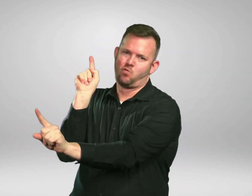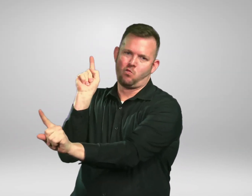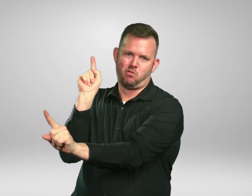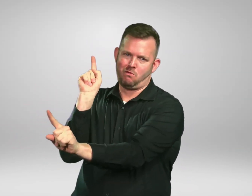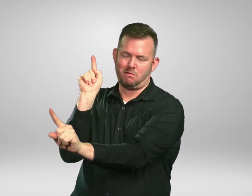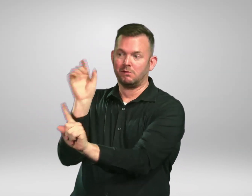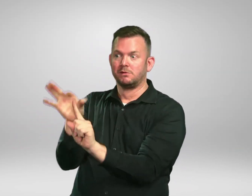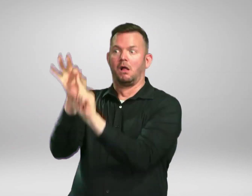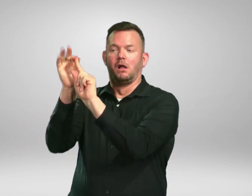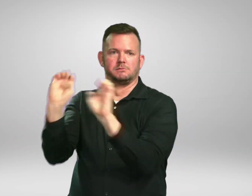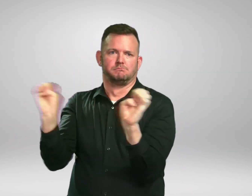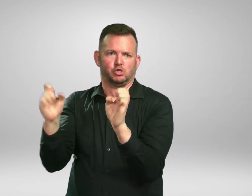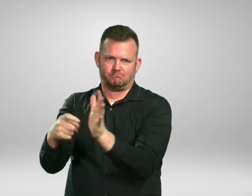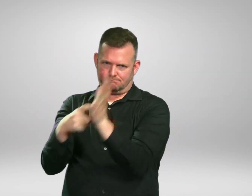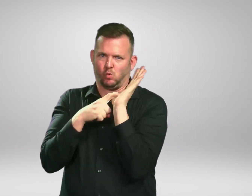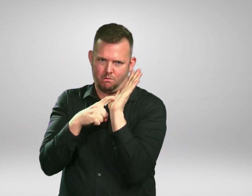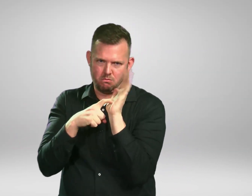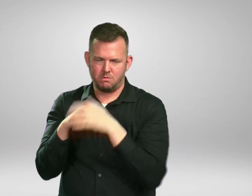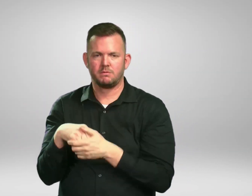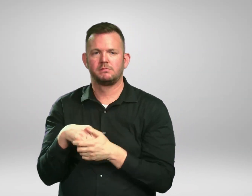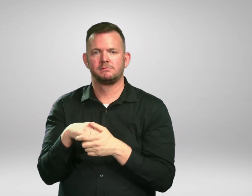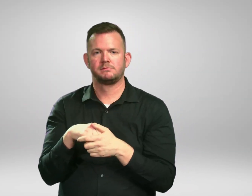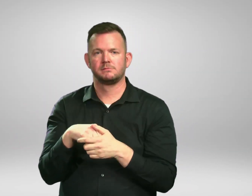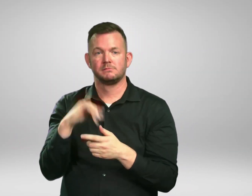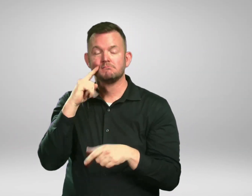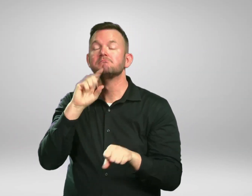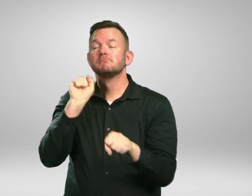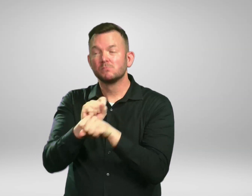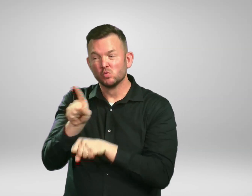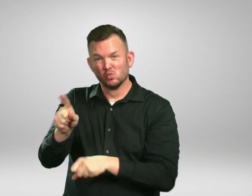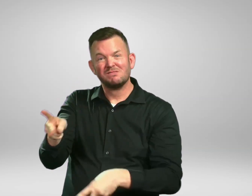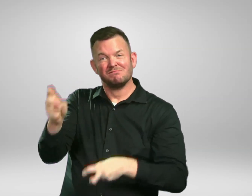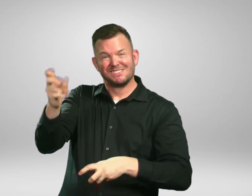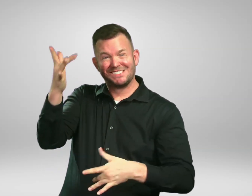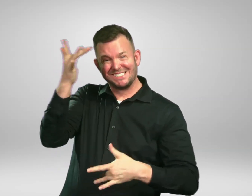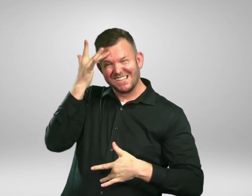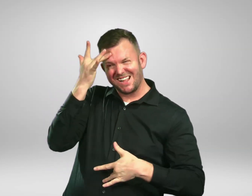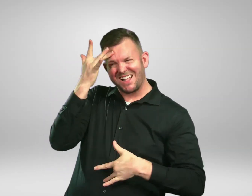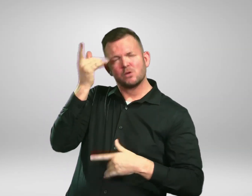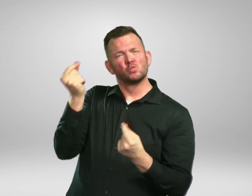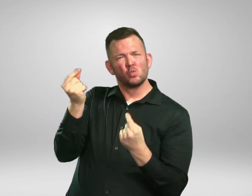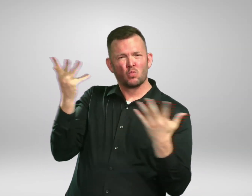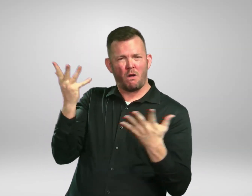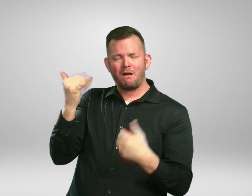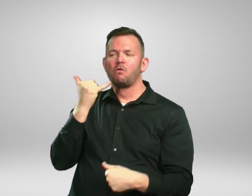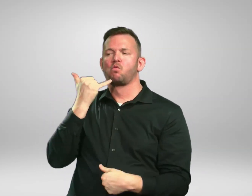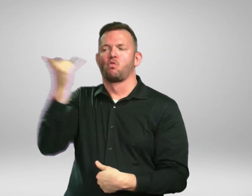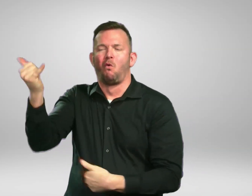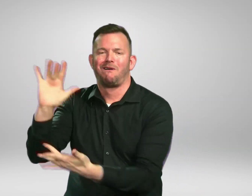necessary. If you are ill in any way, call your doctor's office first before going